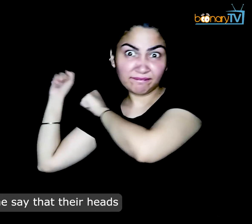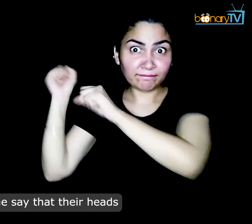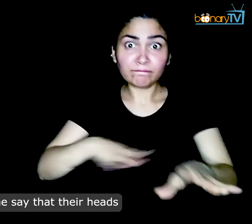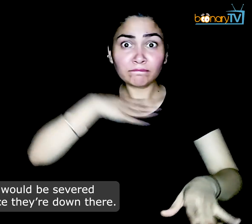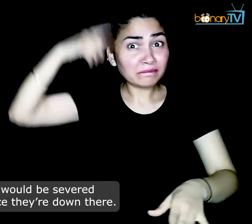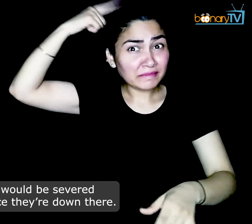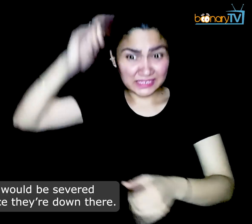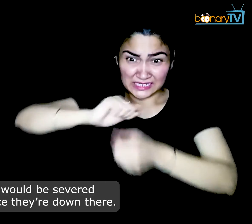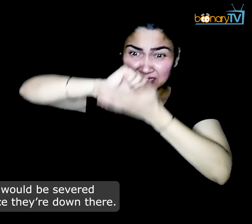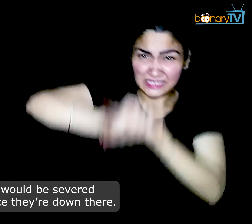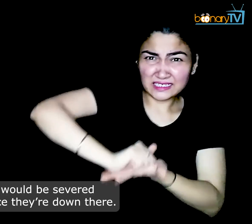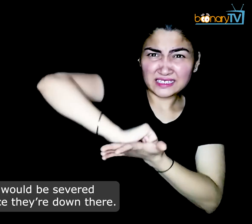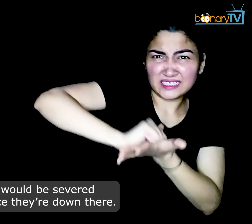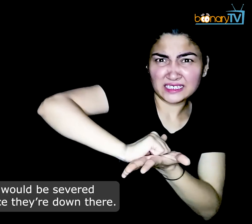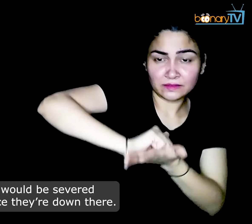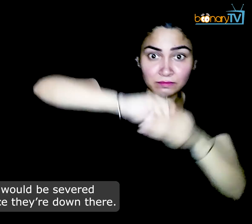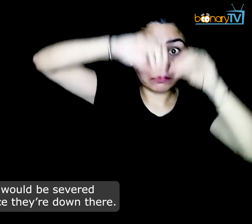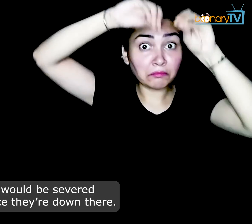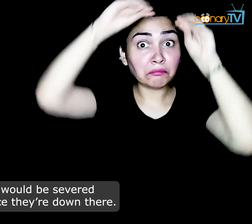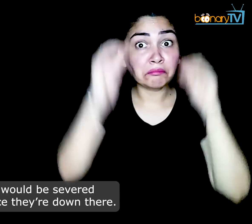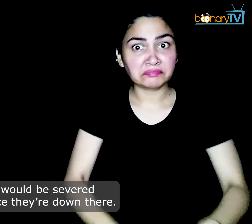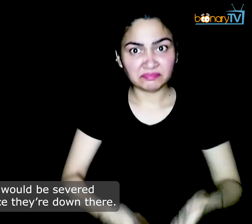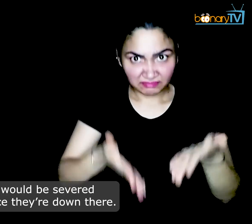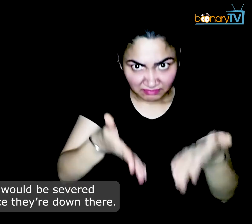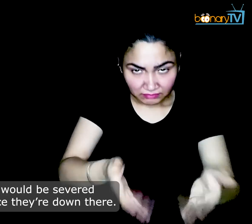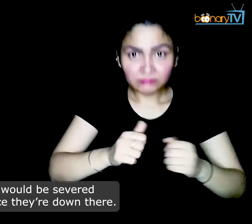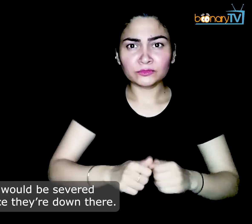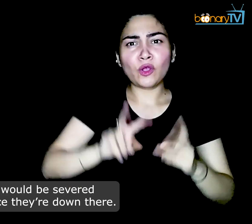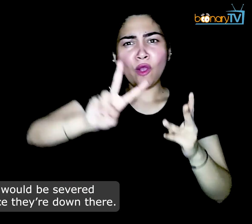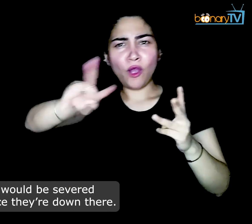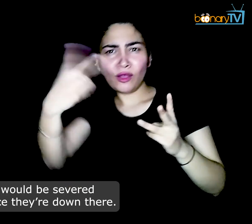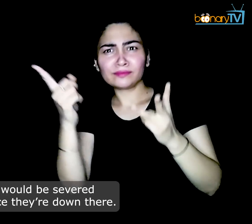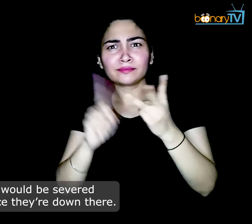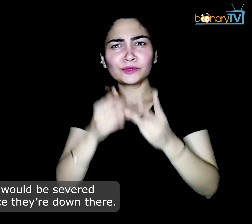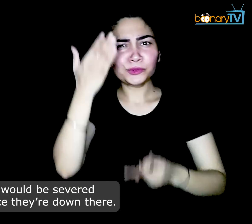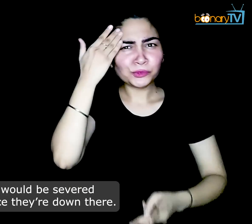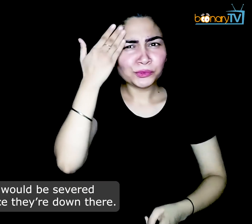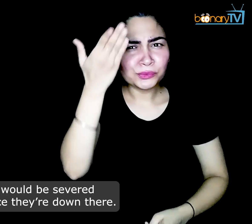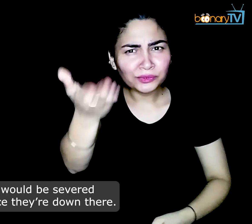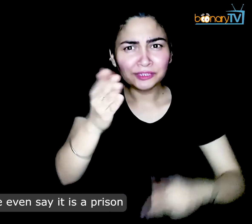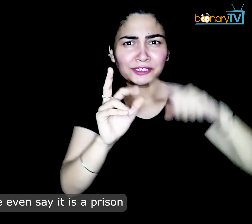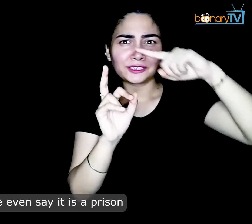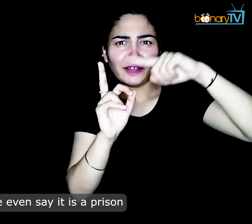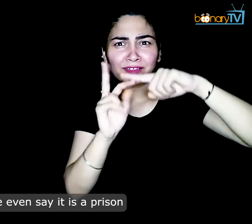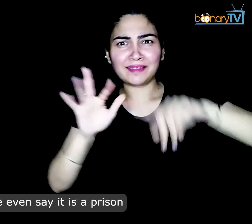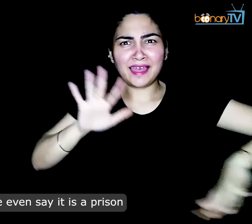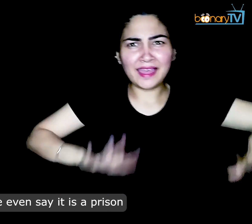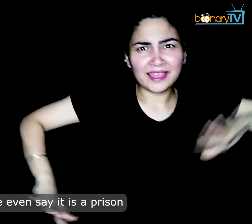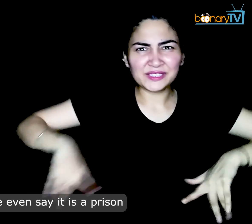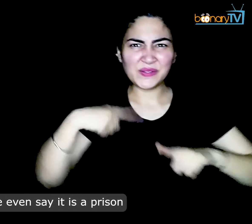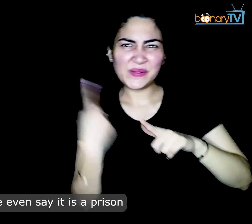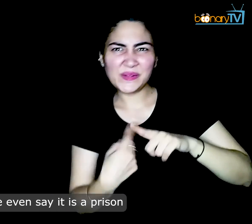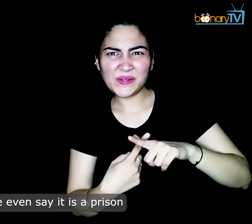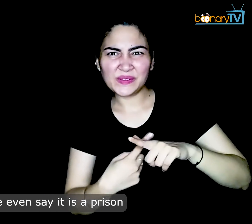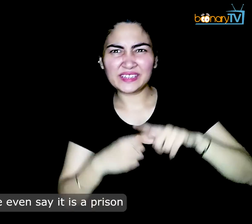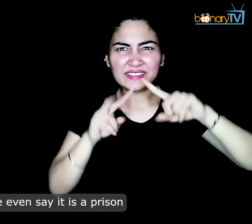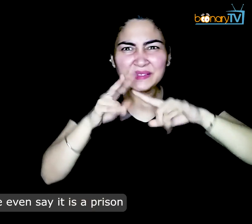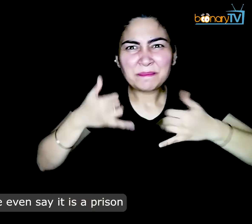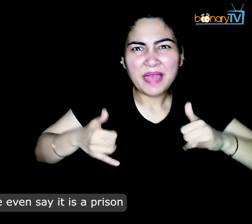would be severed once they are down there. Some even say it is